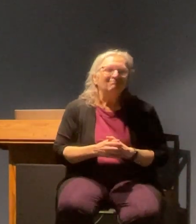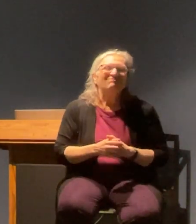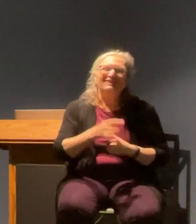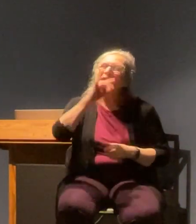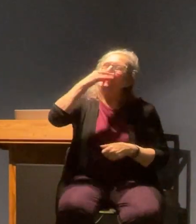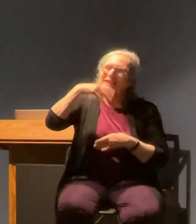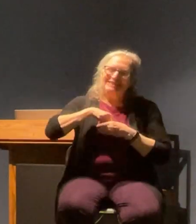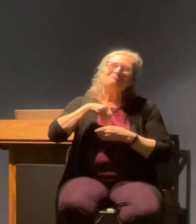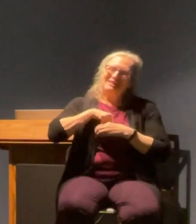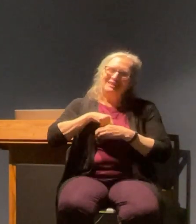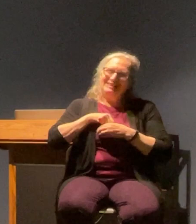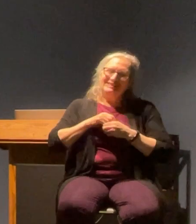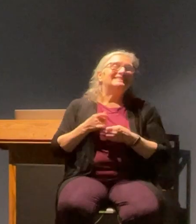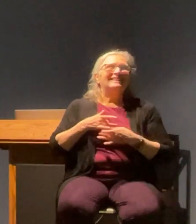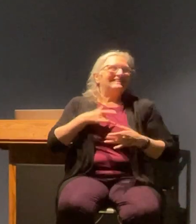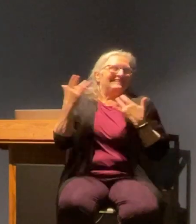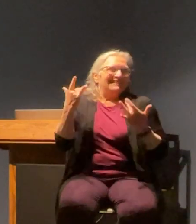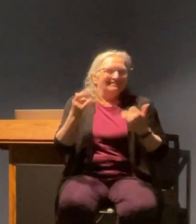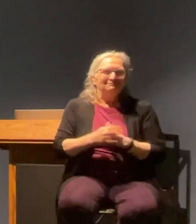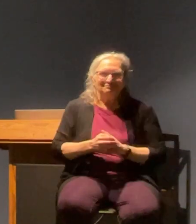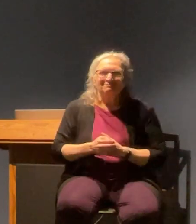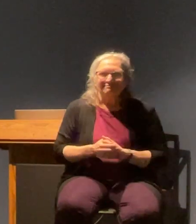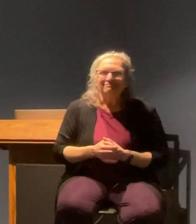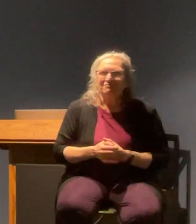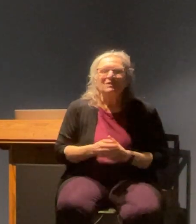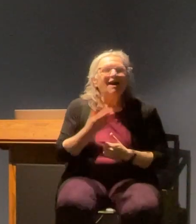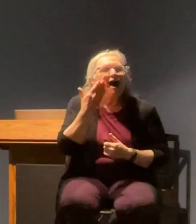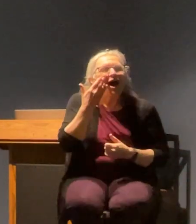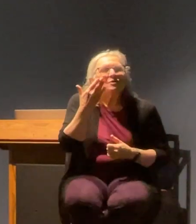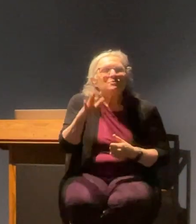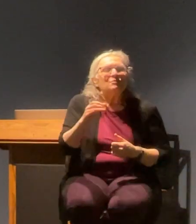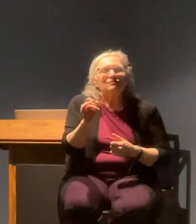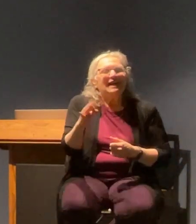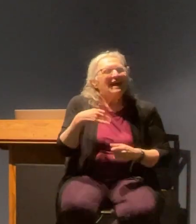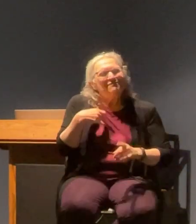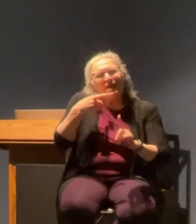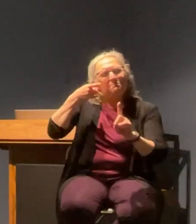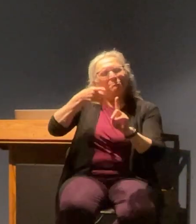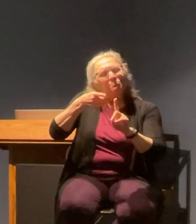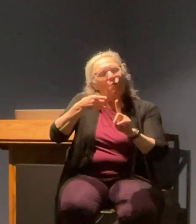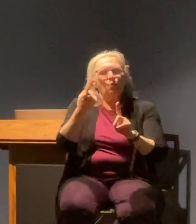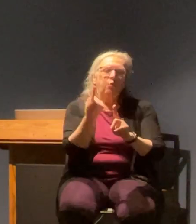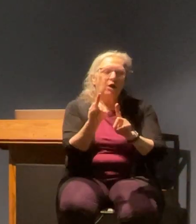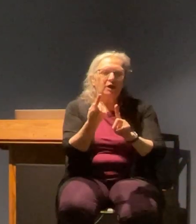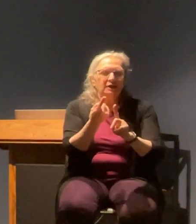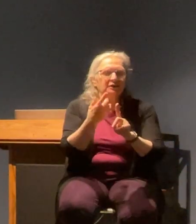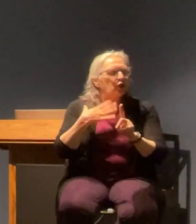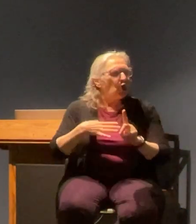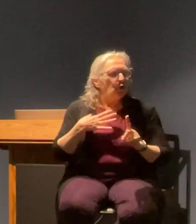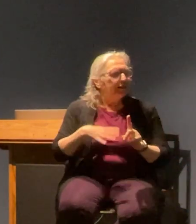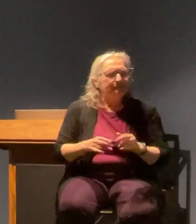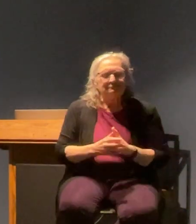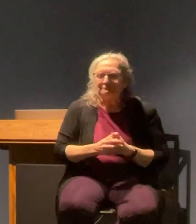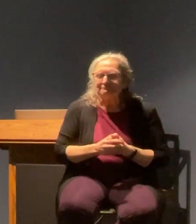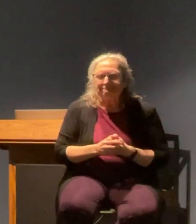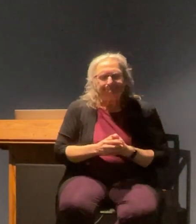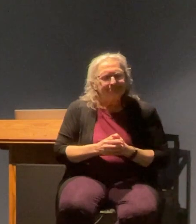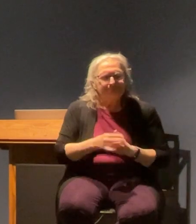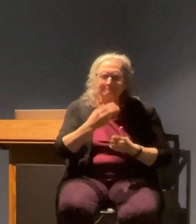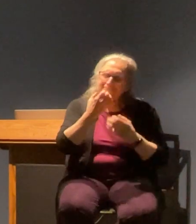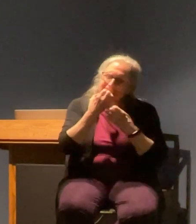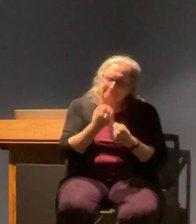out. Yeah, I mean, I don't know if I have like that one article I can think of. That's why it's probably hard for me to think about that